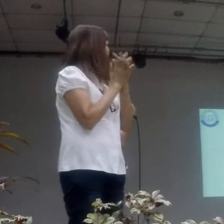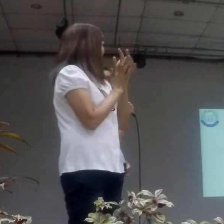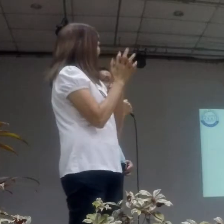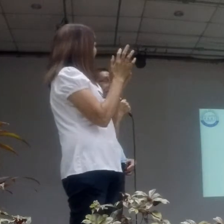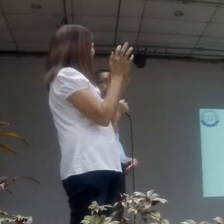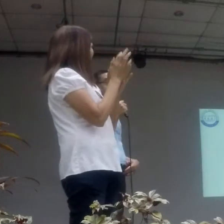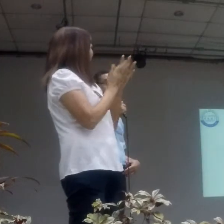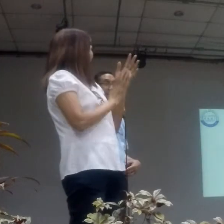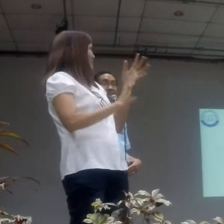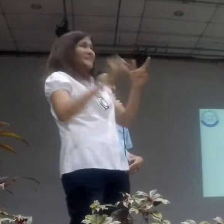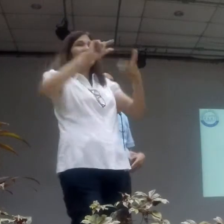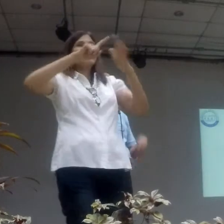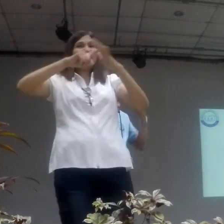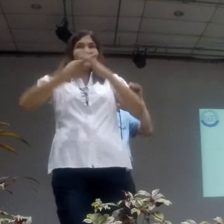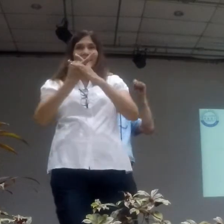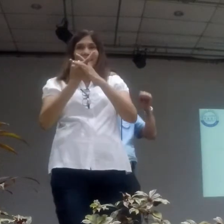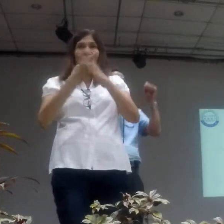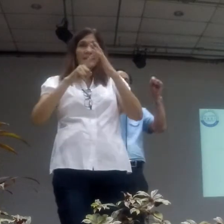You can now start